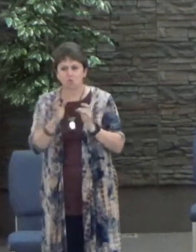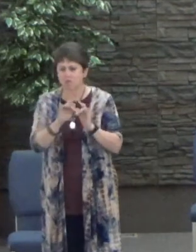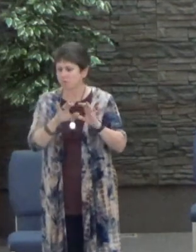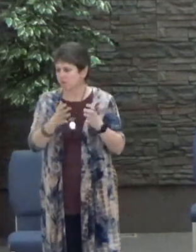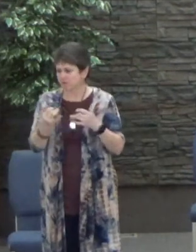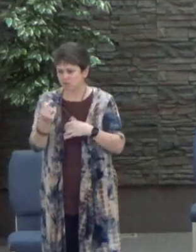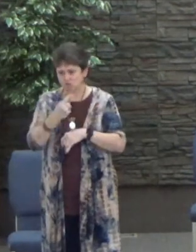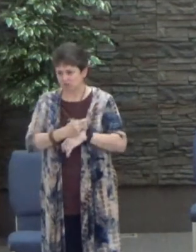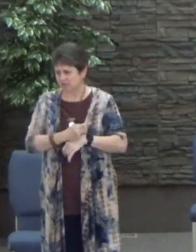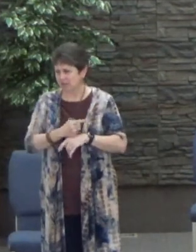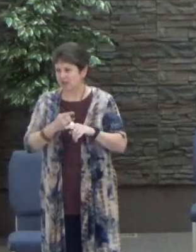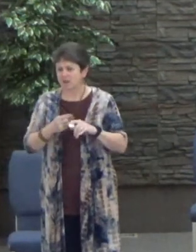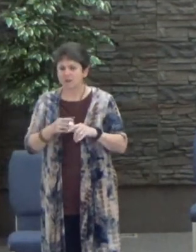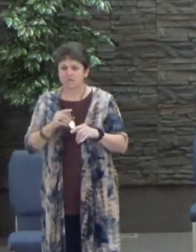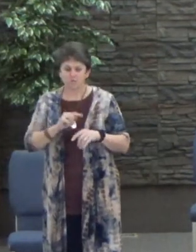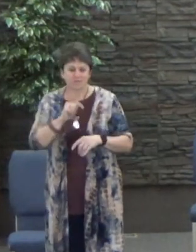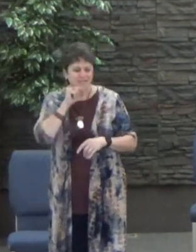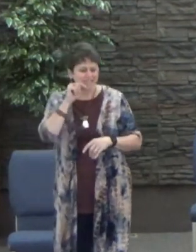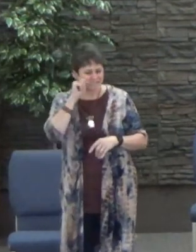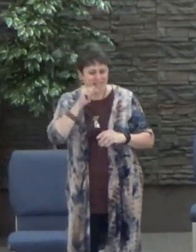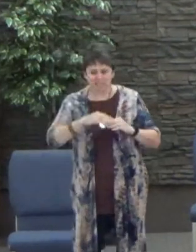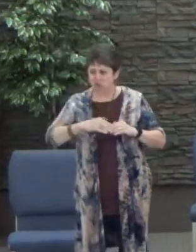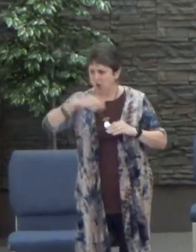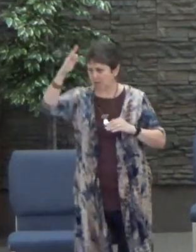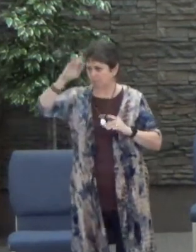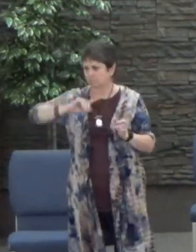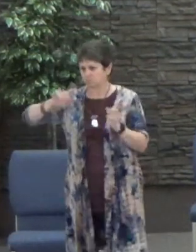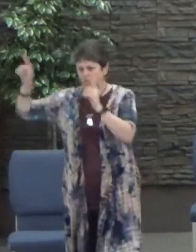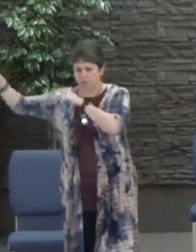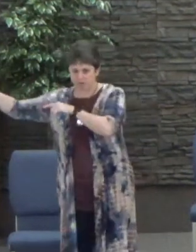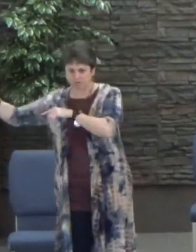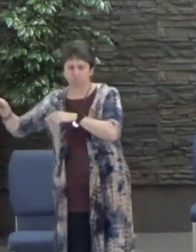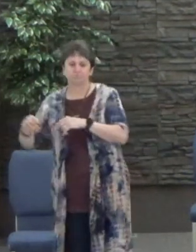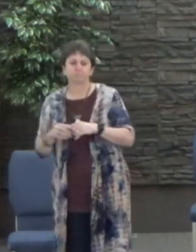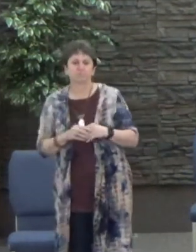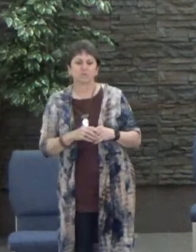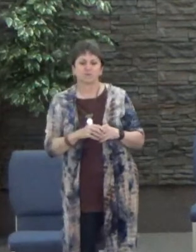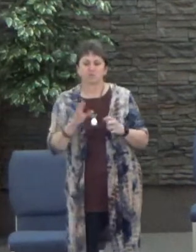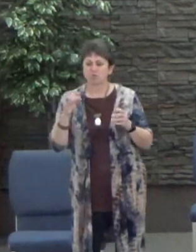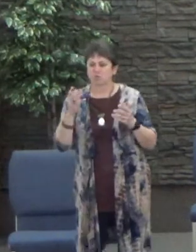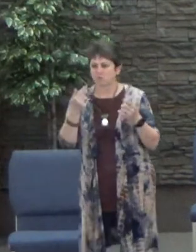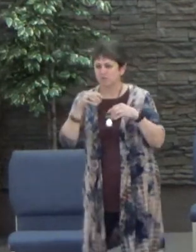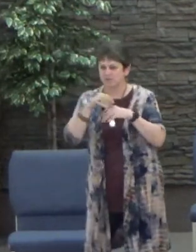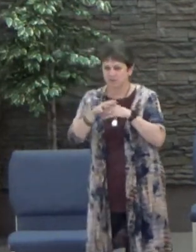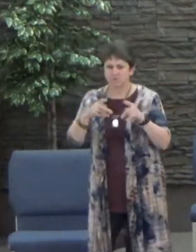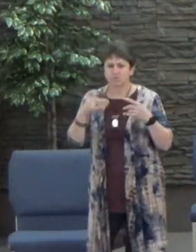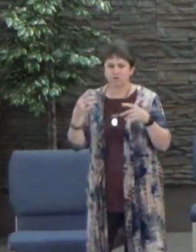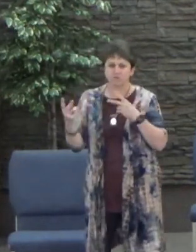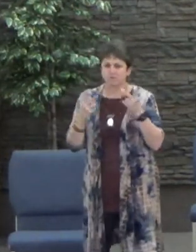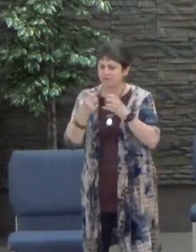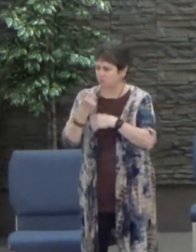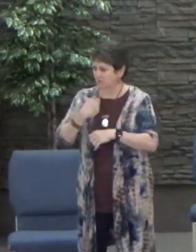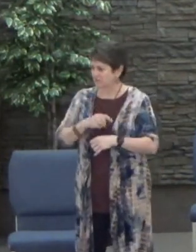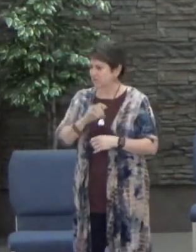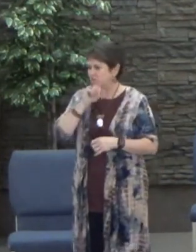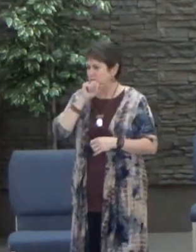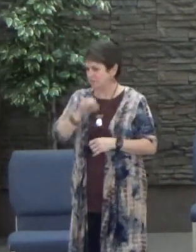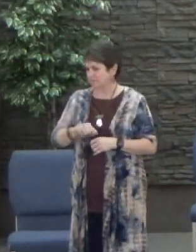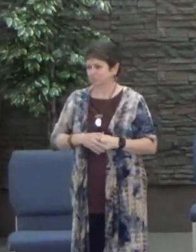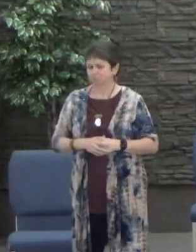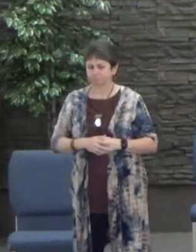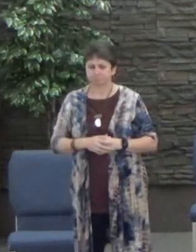class today from the teen class on up. So come on in to the sending, and if you want to visit with us, we would love